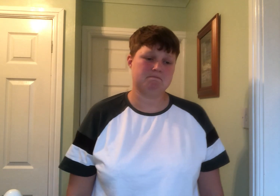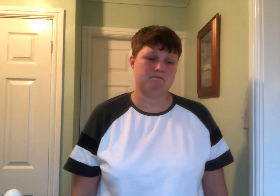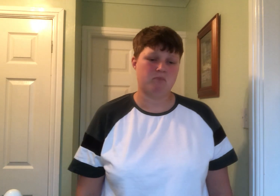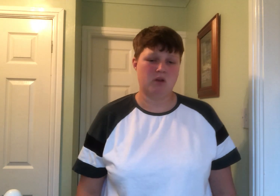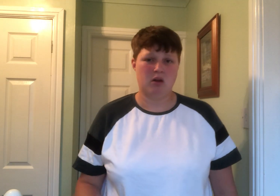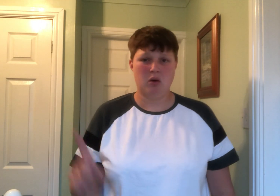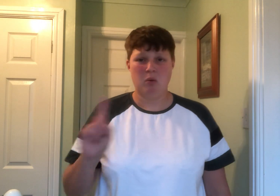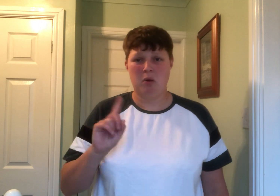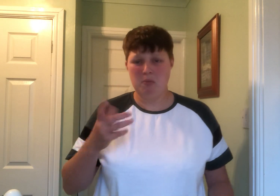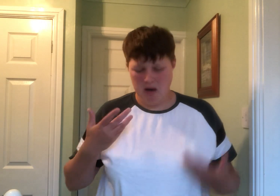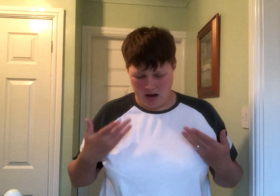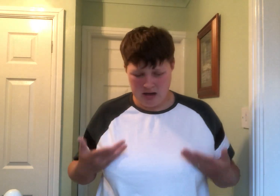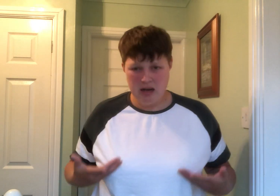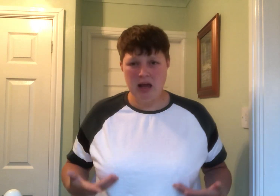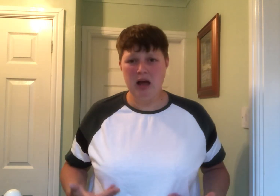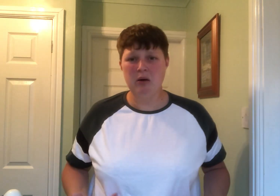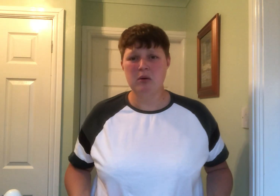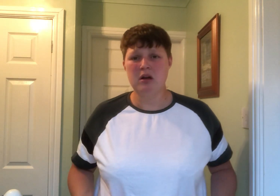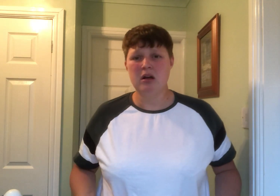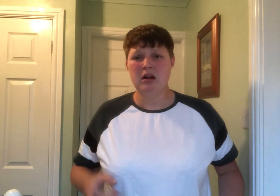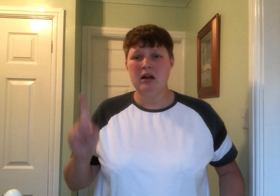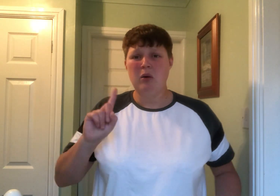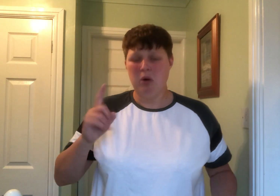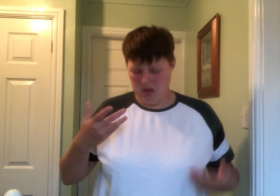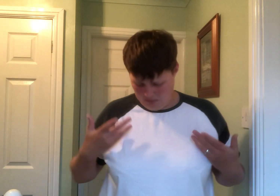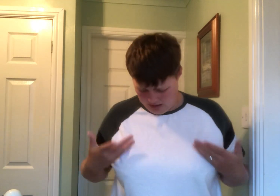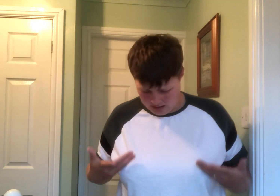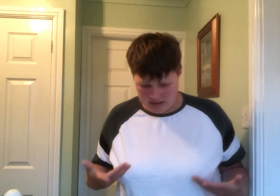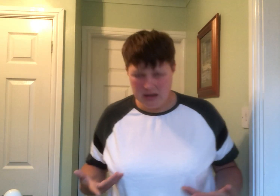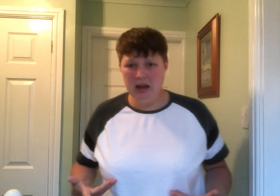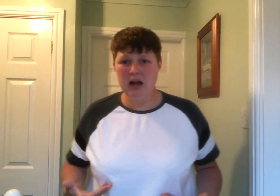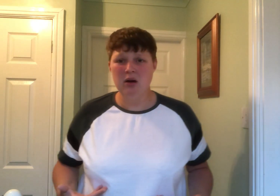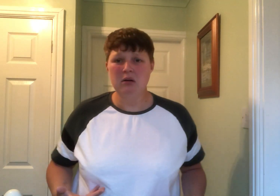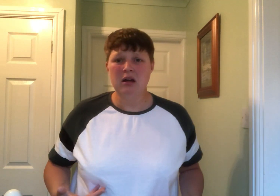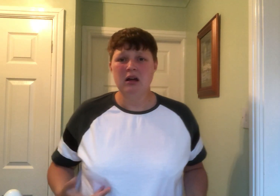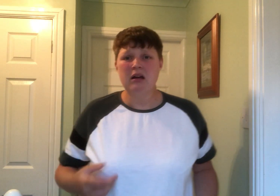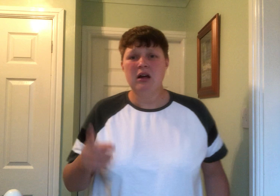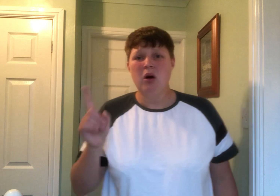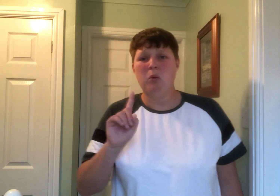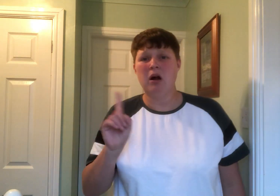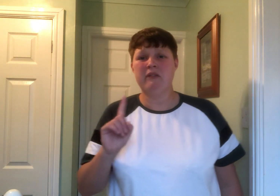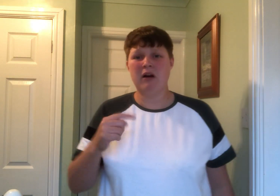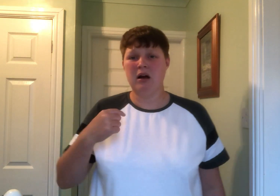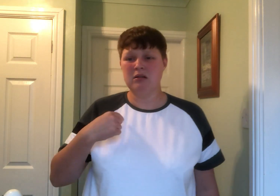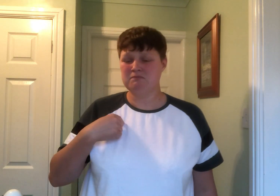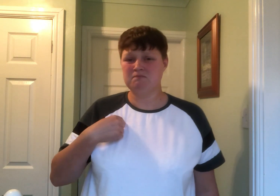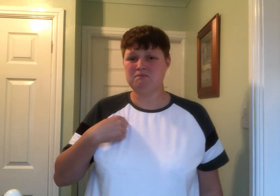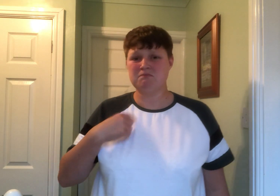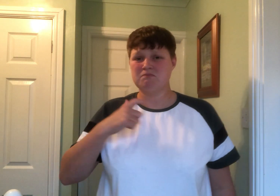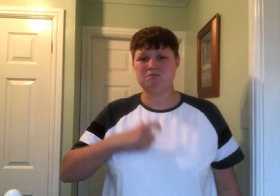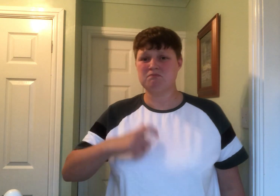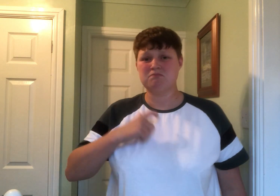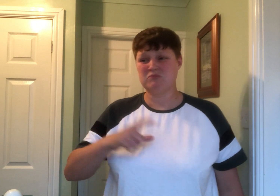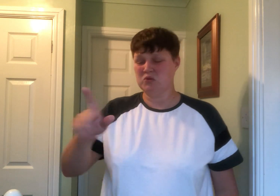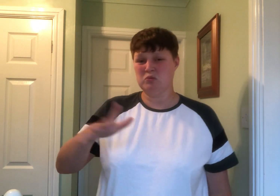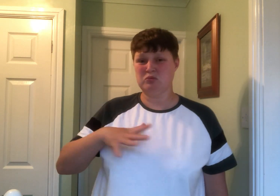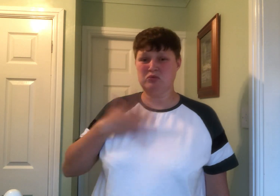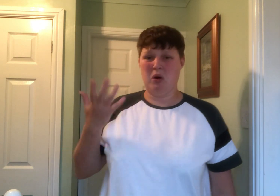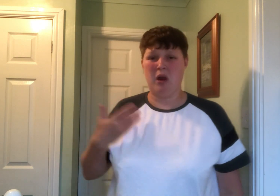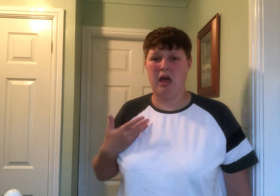What am I now? What am I now? What if you're someone I just want